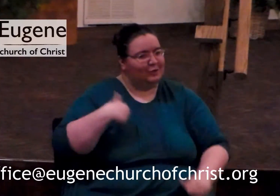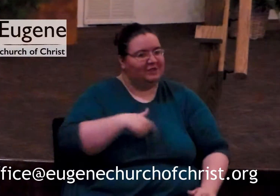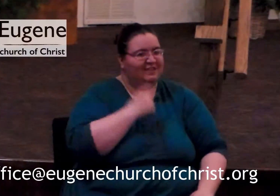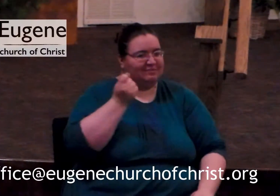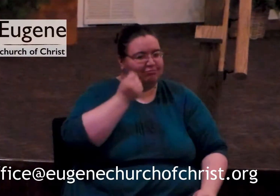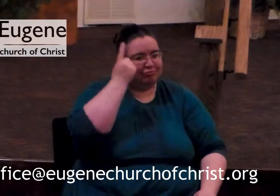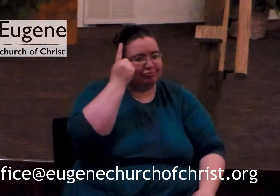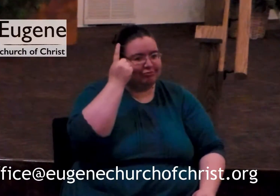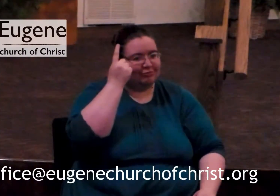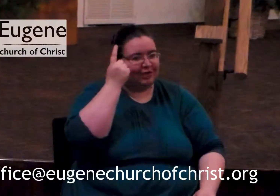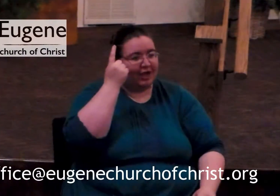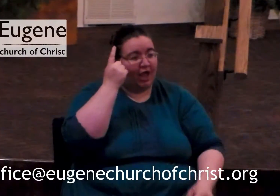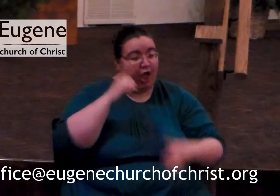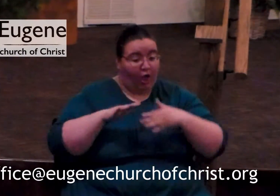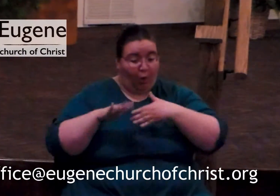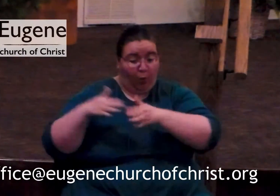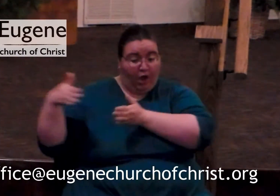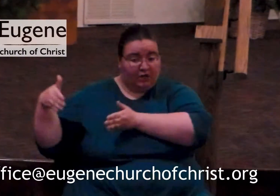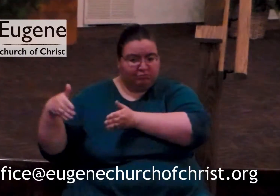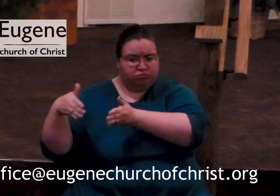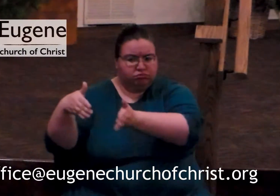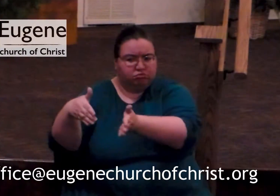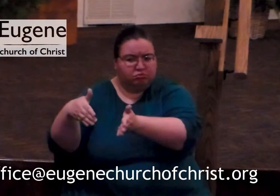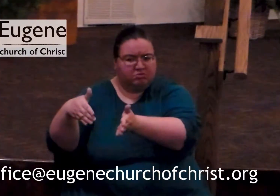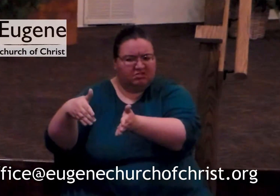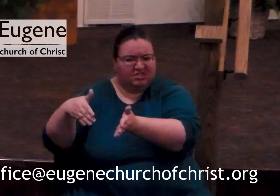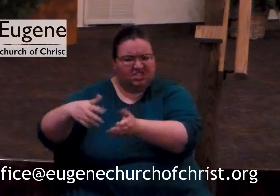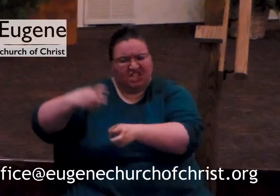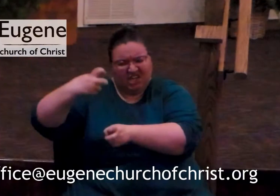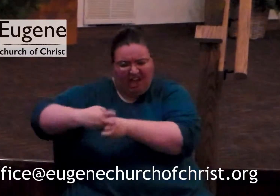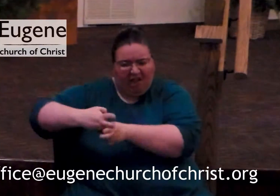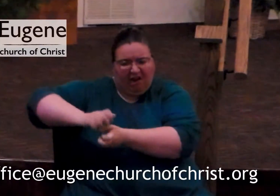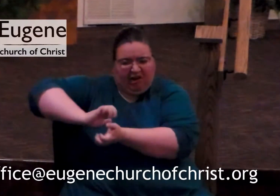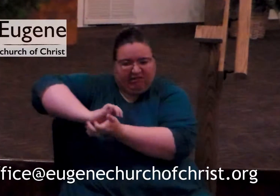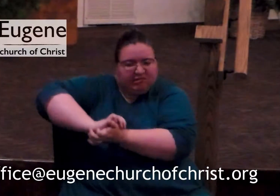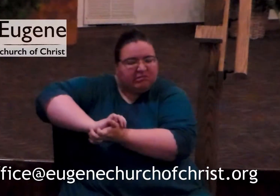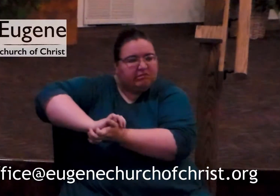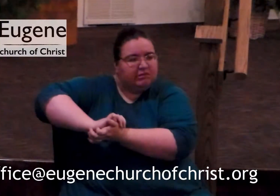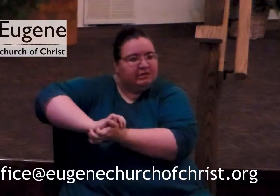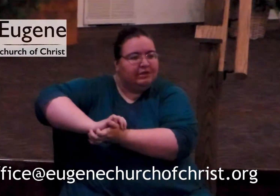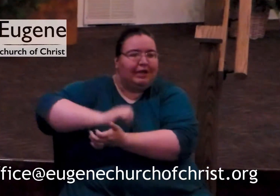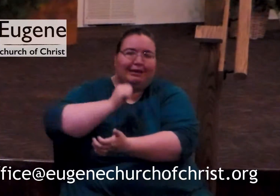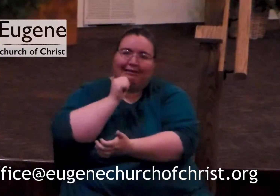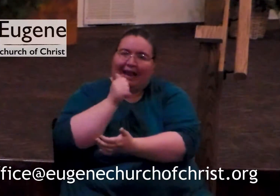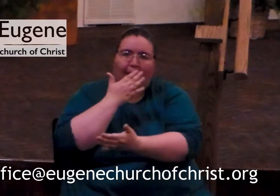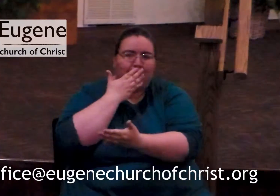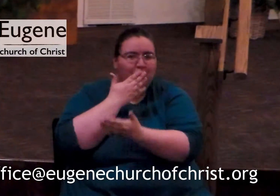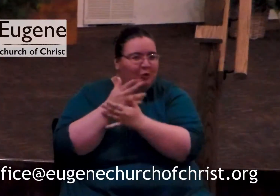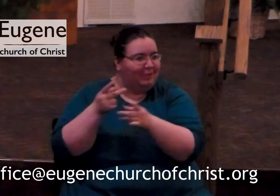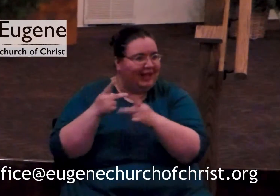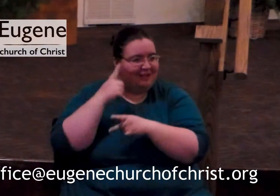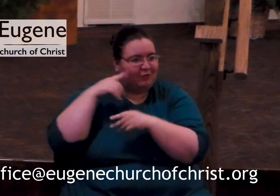Or even just a worn footpath, which is probably a little more of what we're talking about here, probably not your ideal spot to